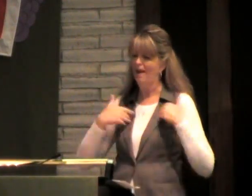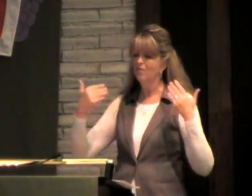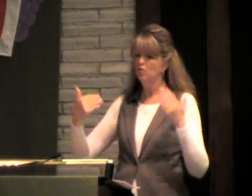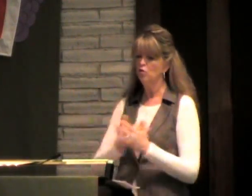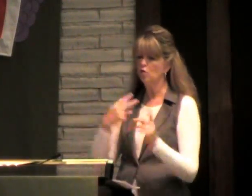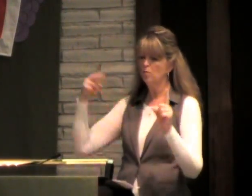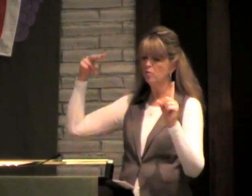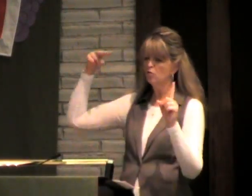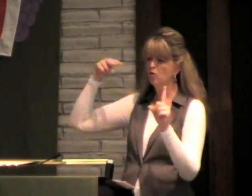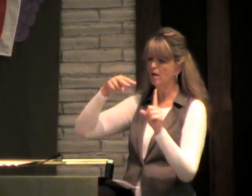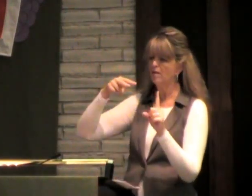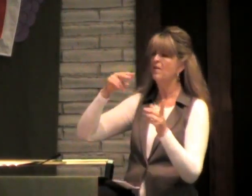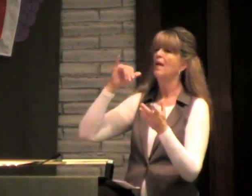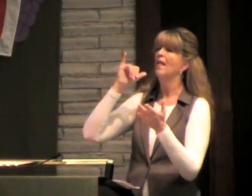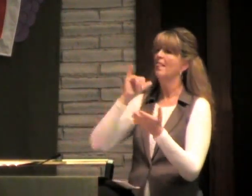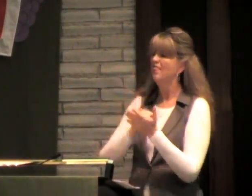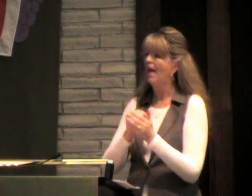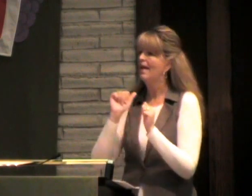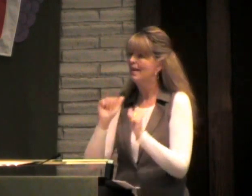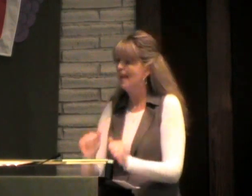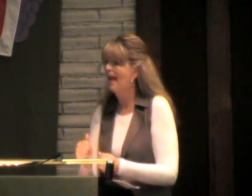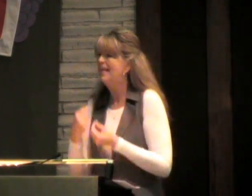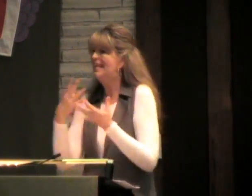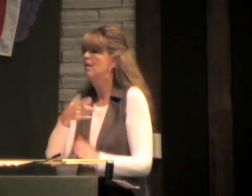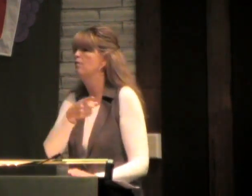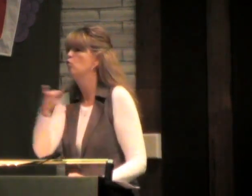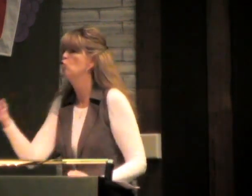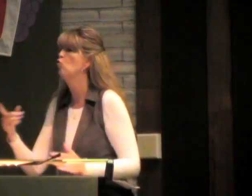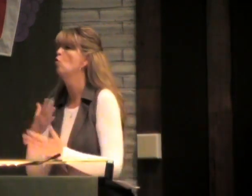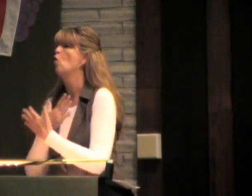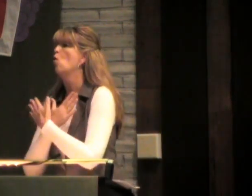constantly, but maybe we need a new perspective. We can have a new